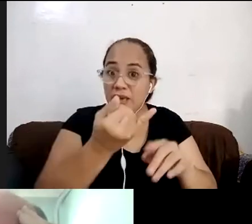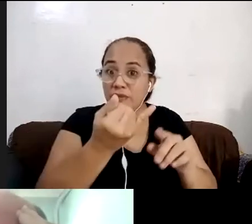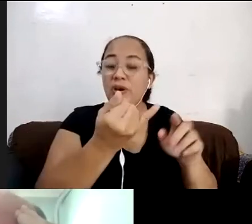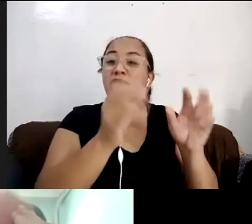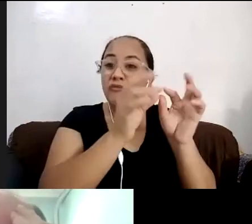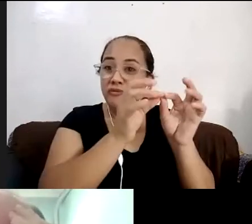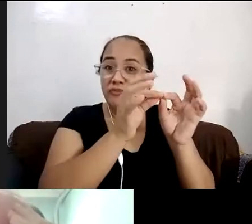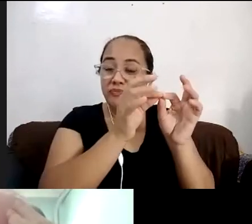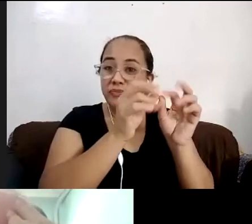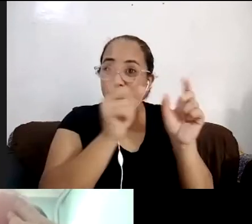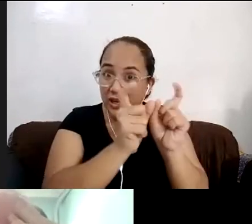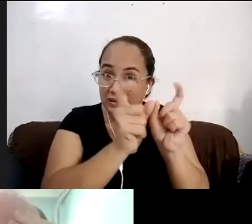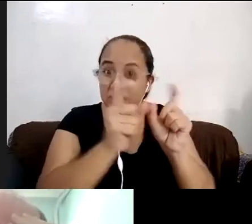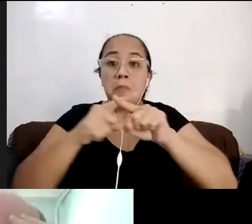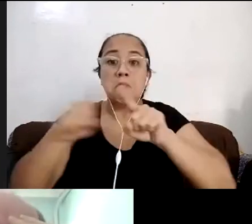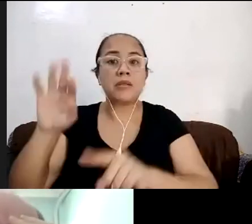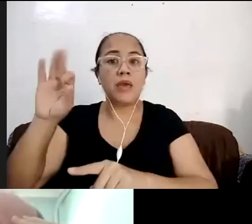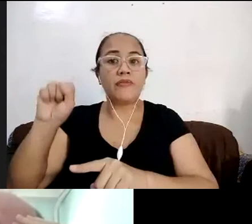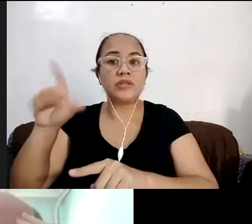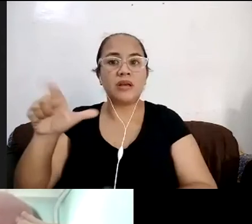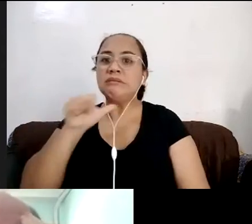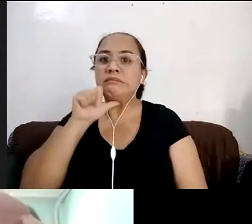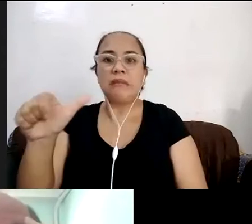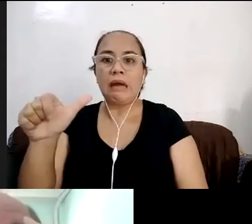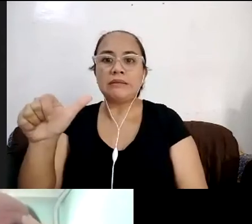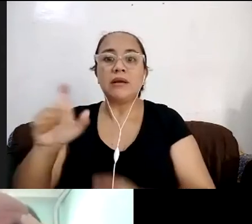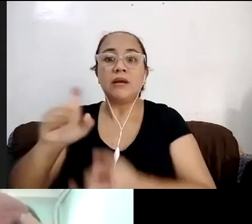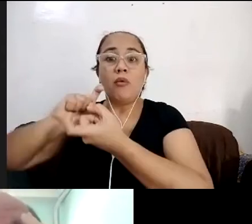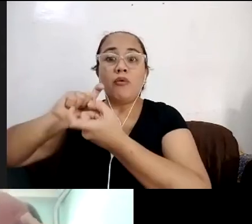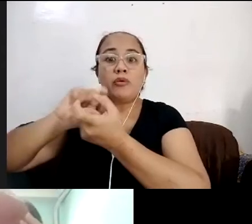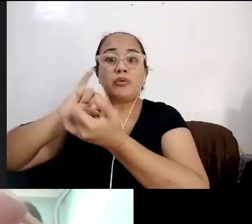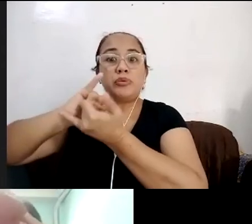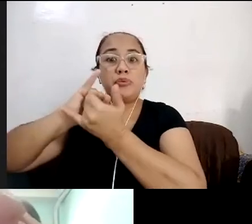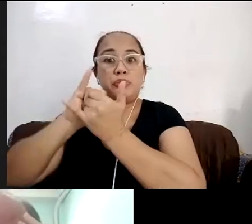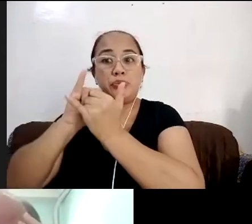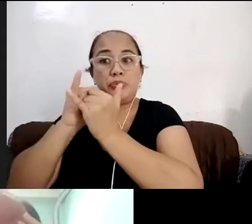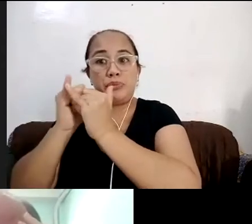adjective phrases. It tends to modify the adjective inside the sign.